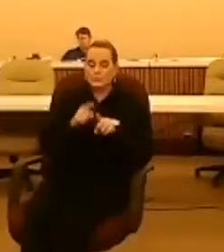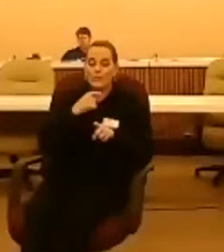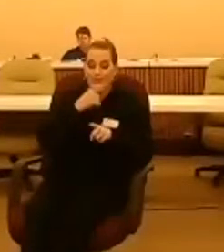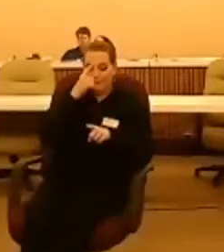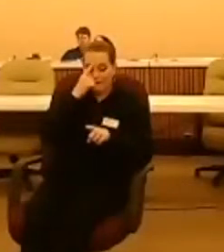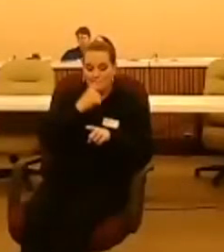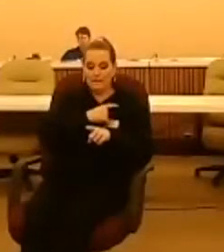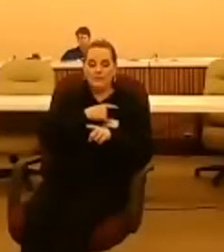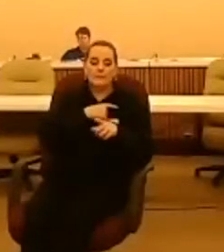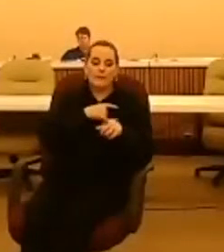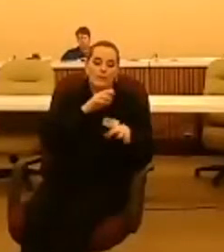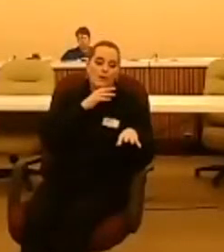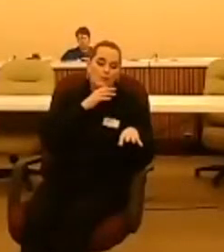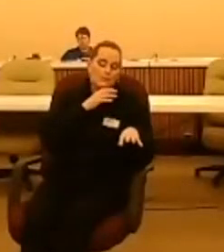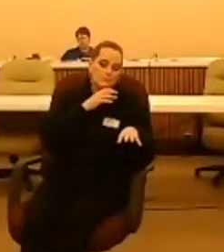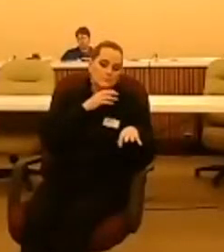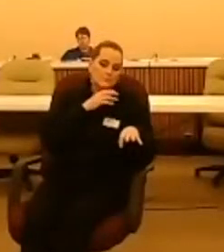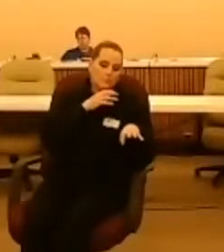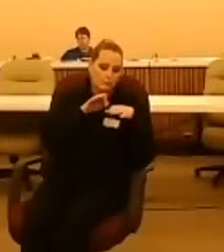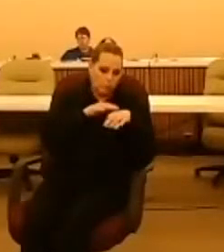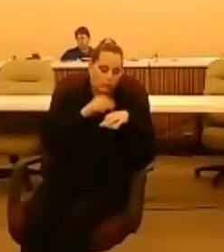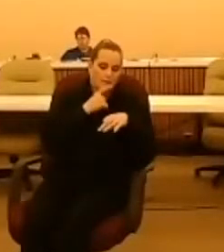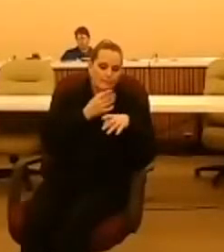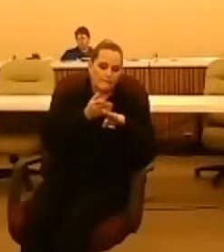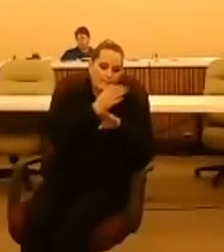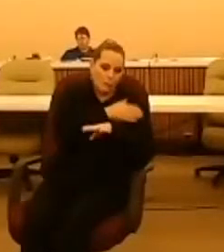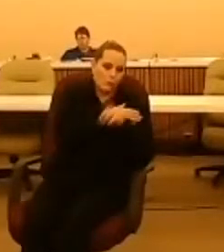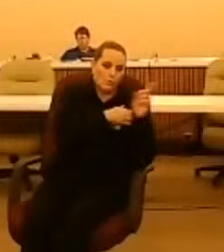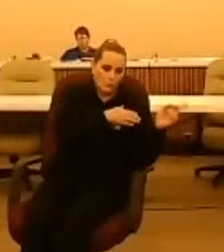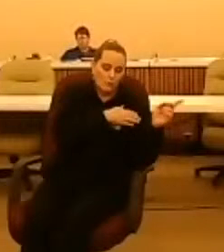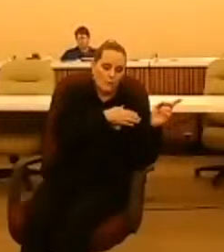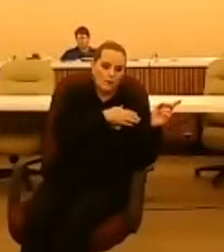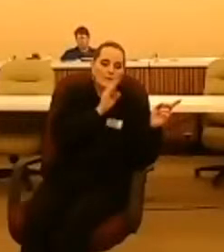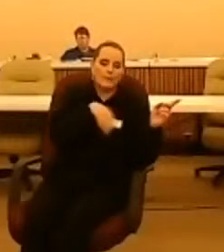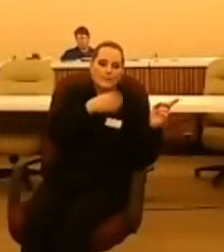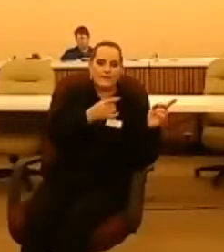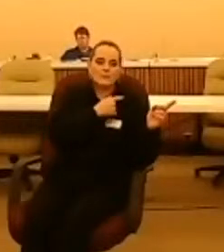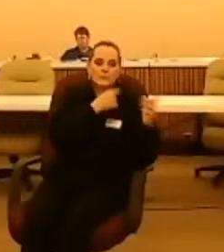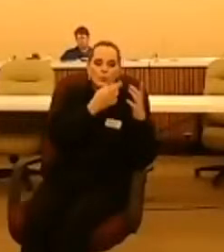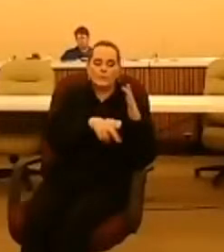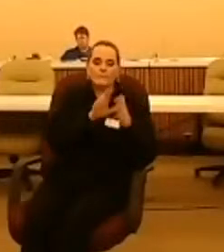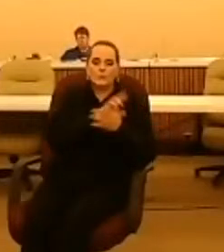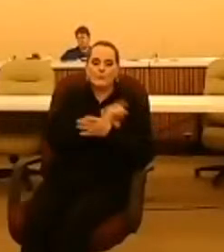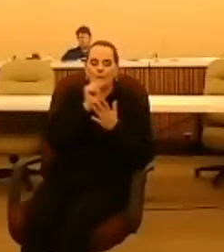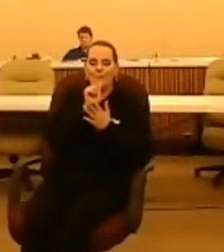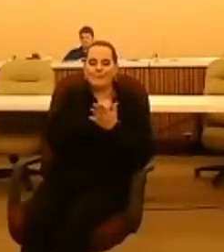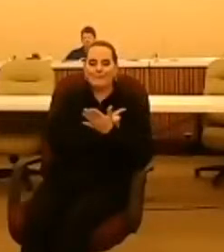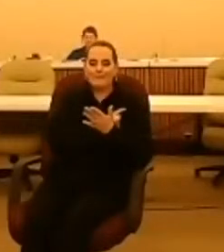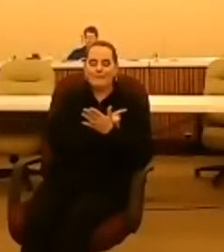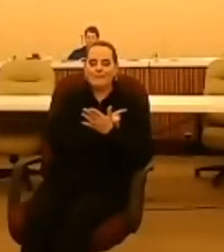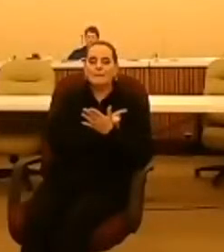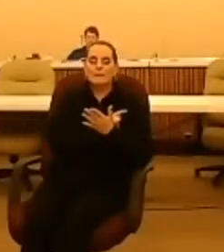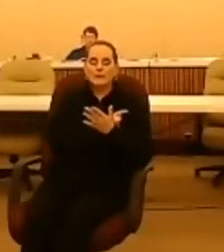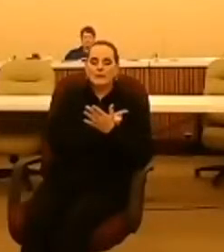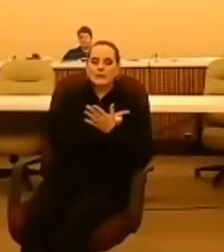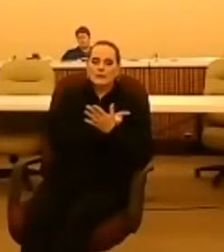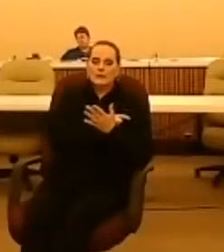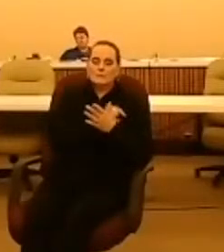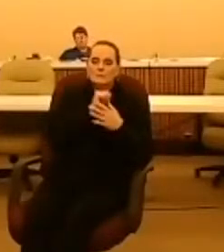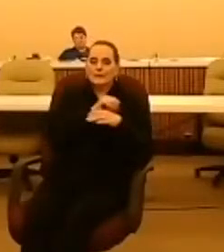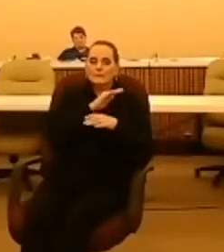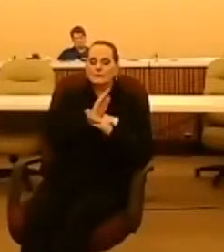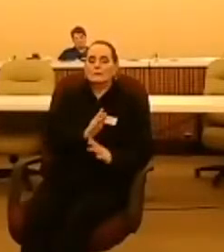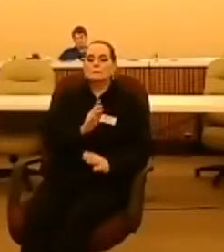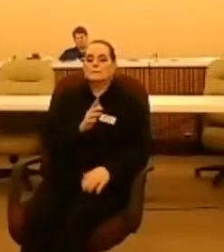Don cited before that provides for review by legal counsel, I think that could be